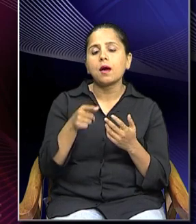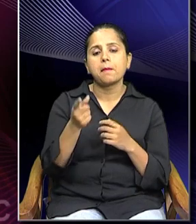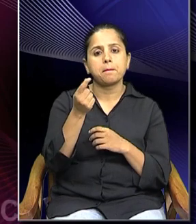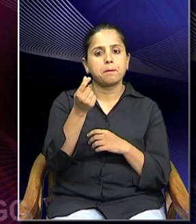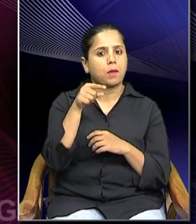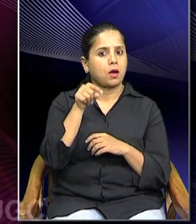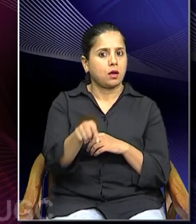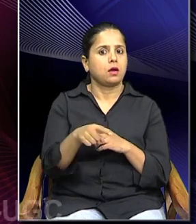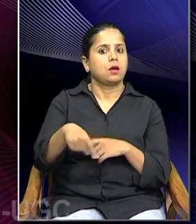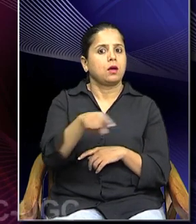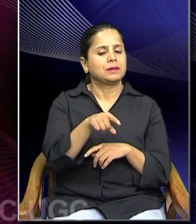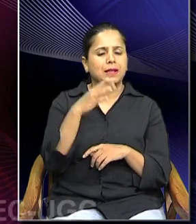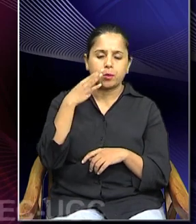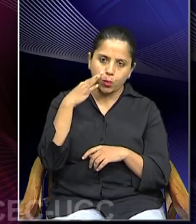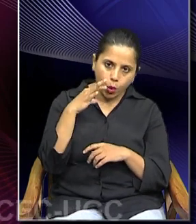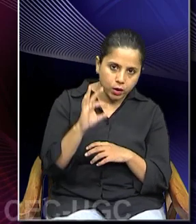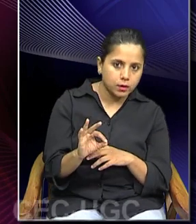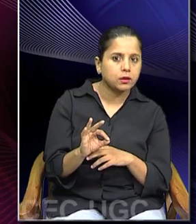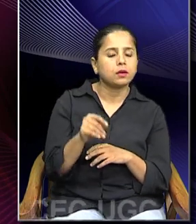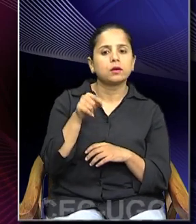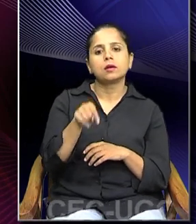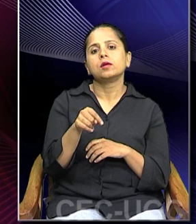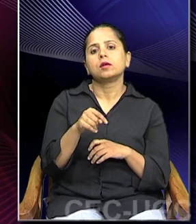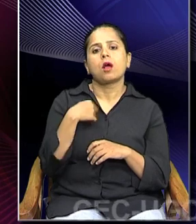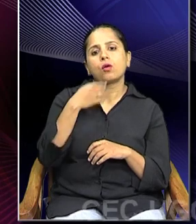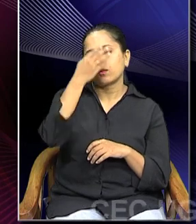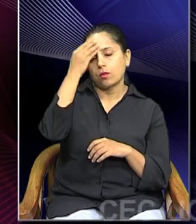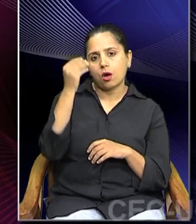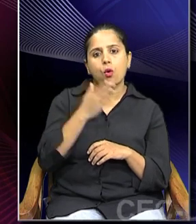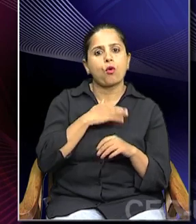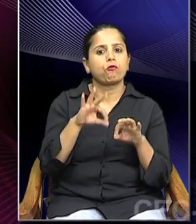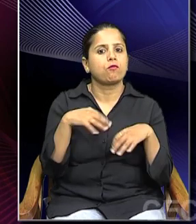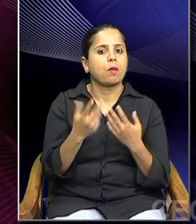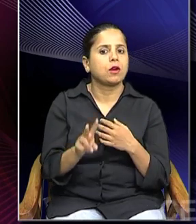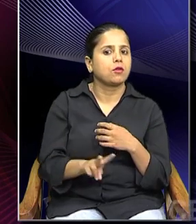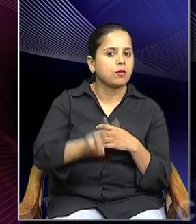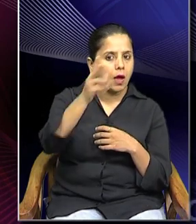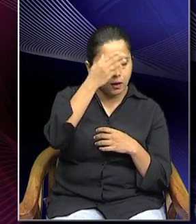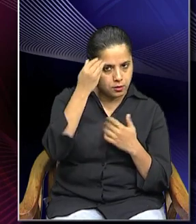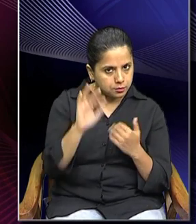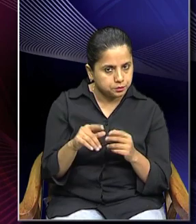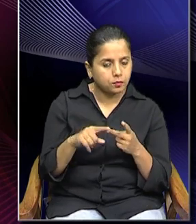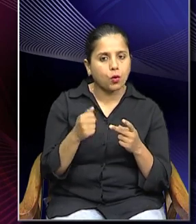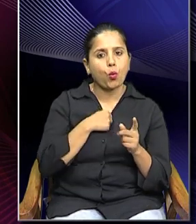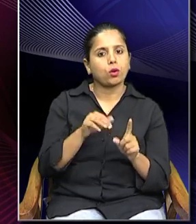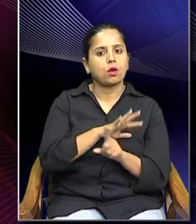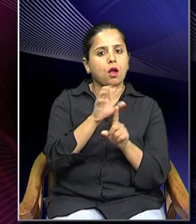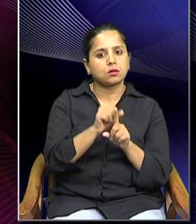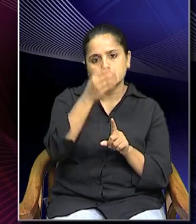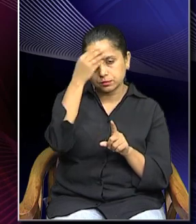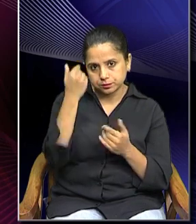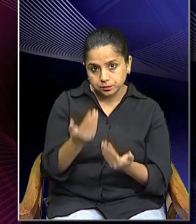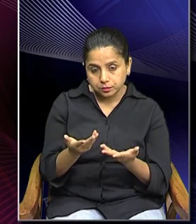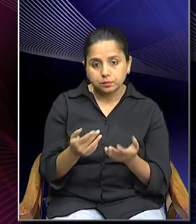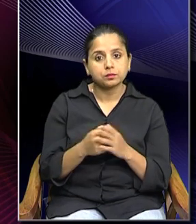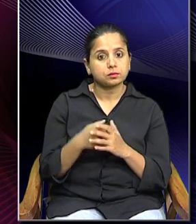is becoming so important, that we are forgetting our family values, or we are forgetting our culture. We will see a lot